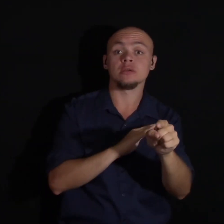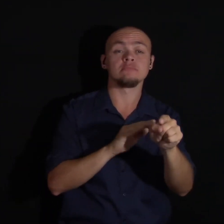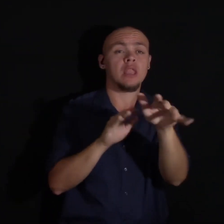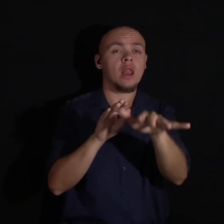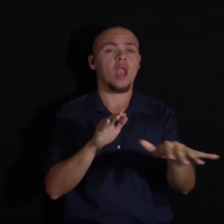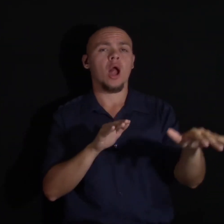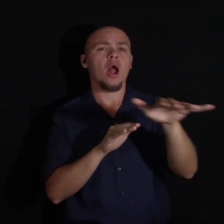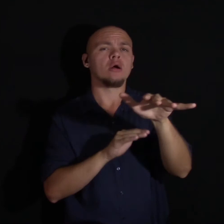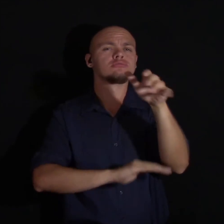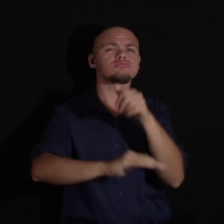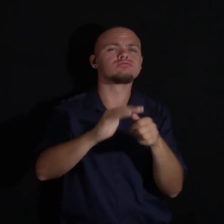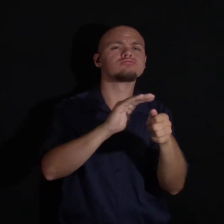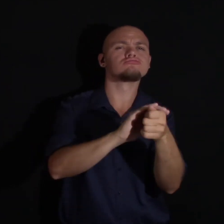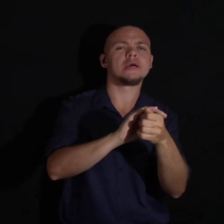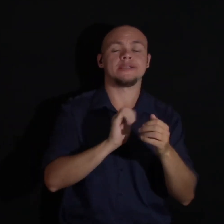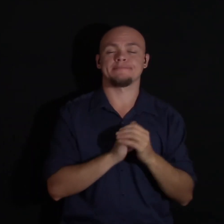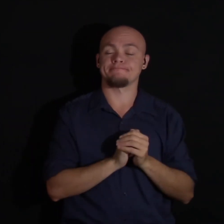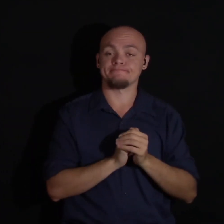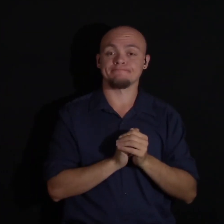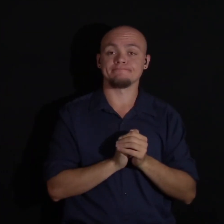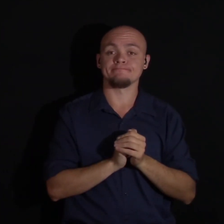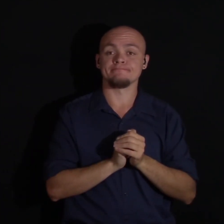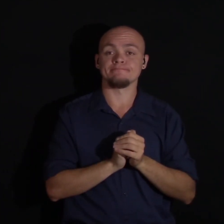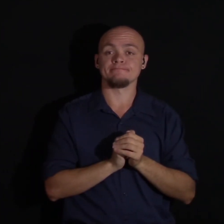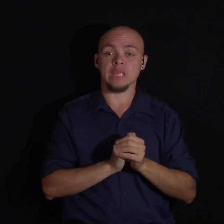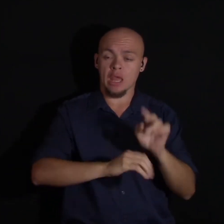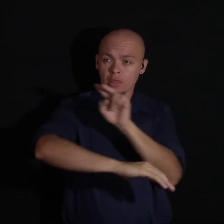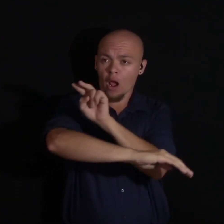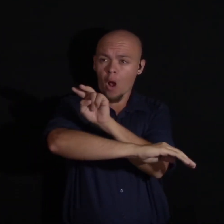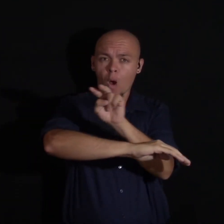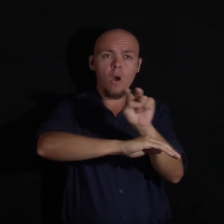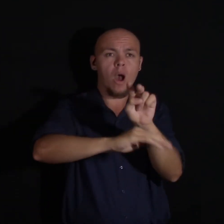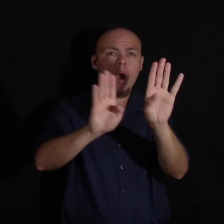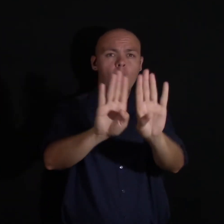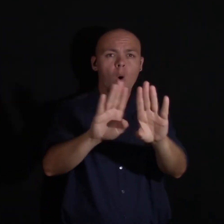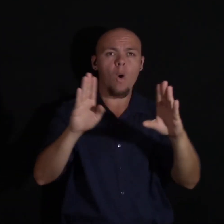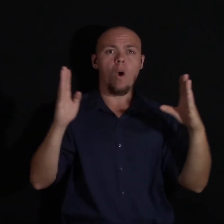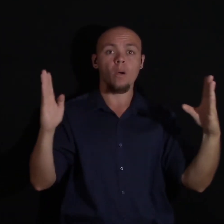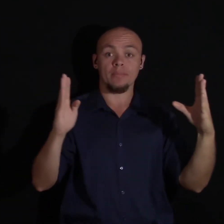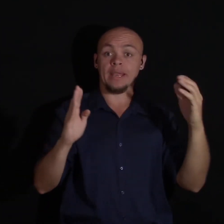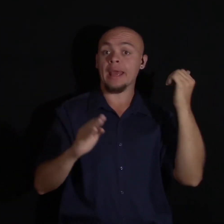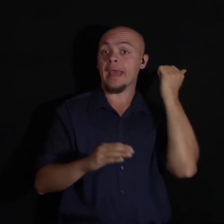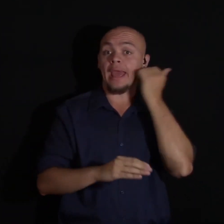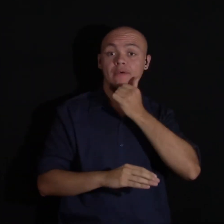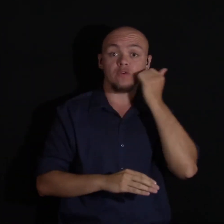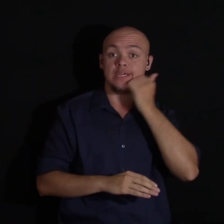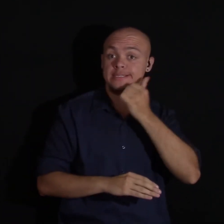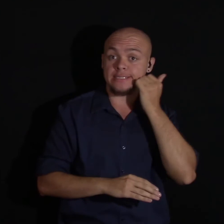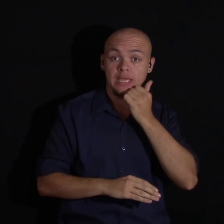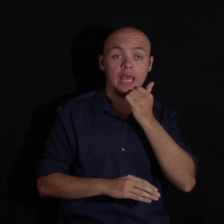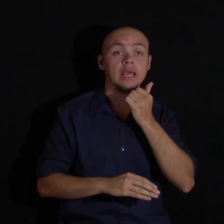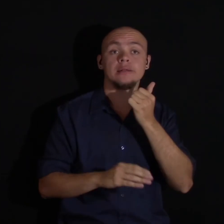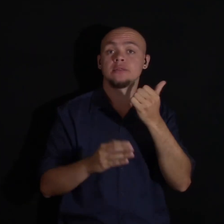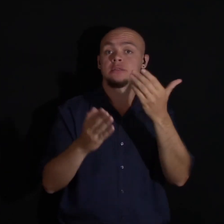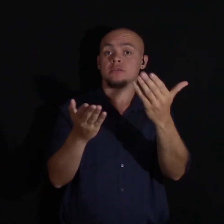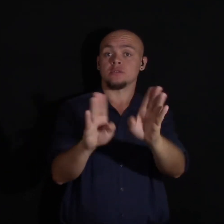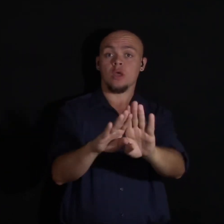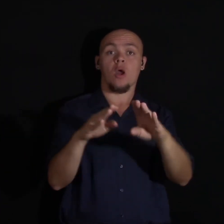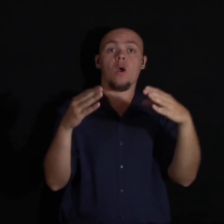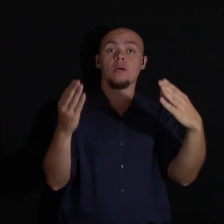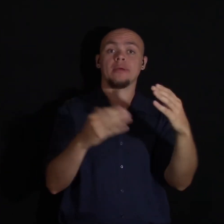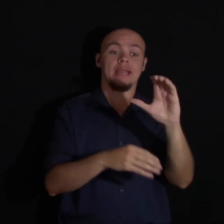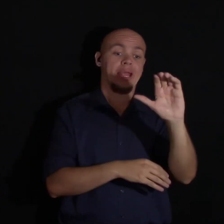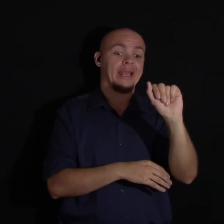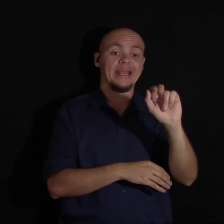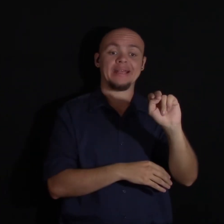landscape. It is an open horizon that is waiting for us every single time, an unwritten upon canvas